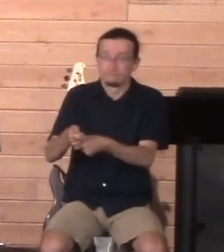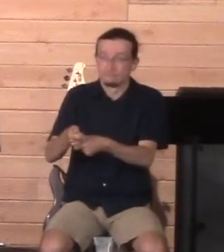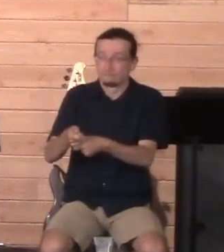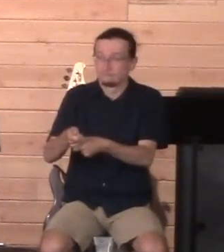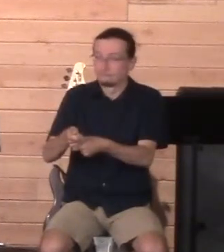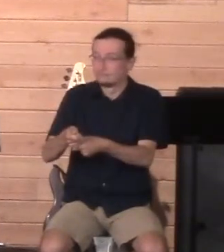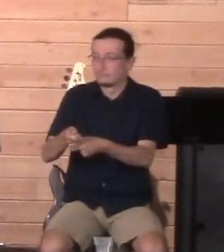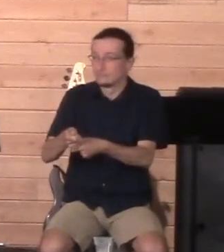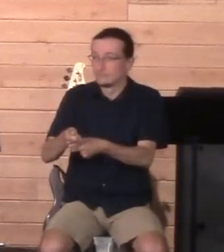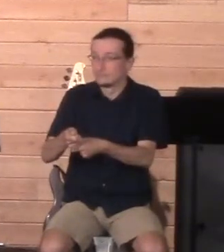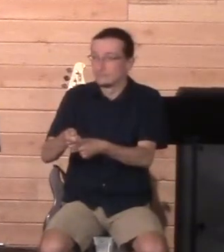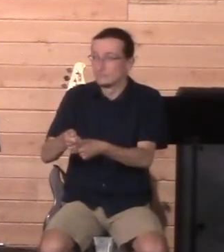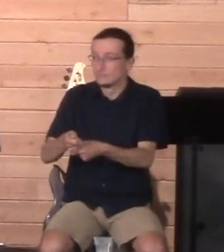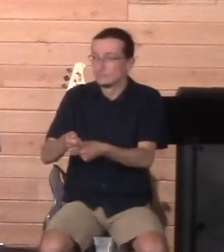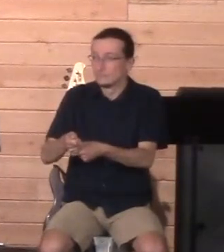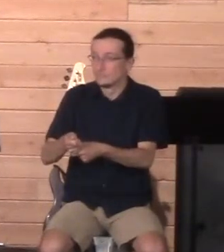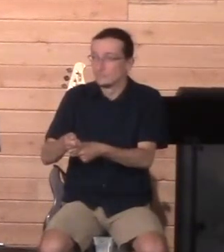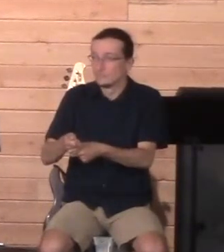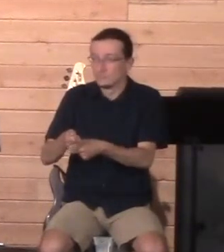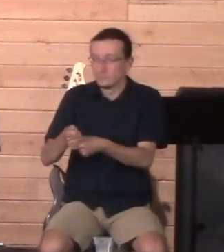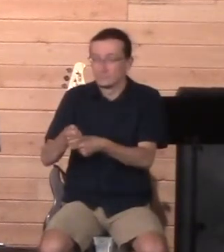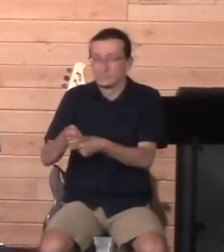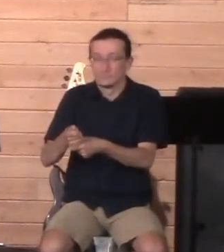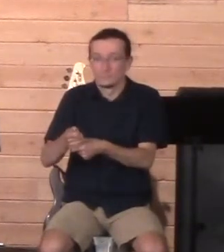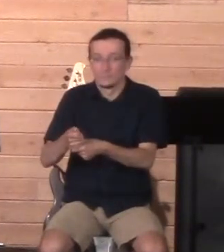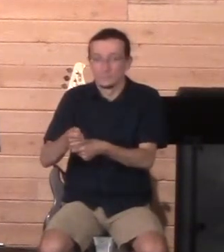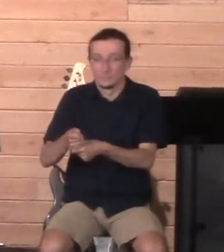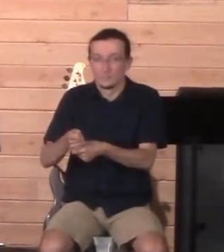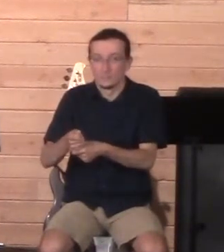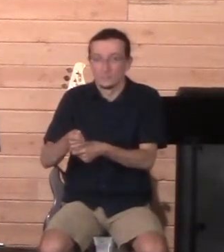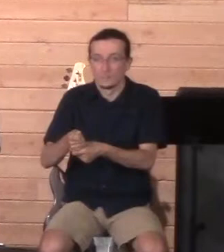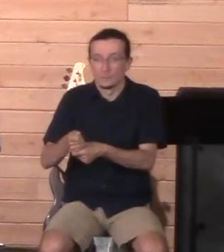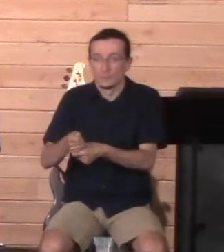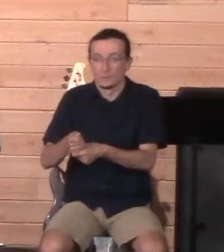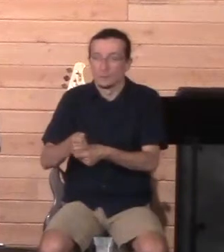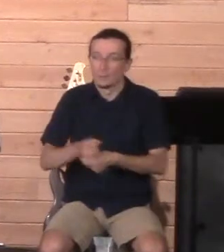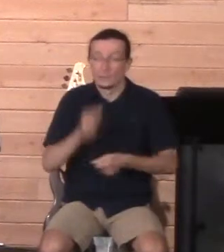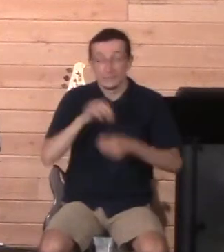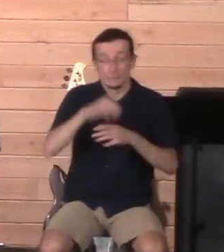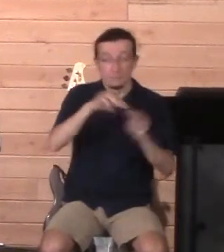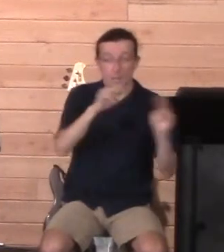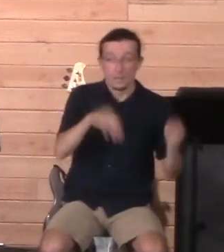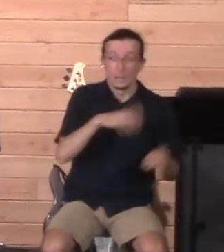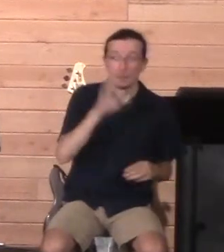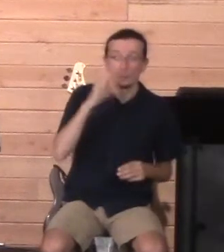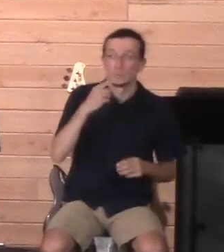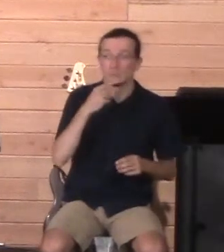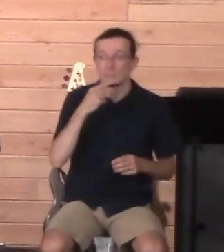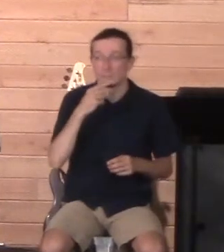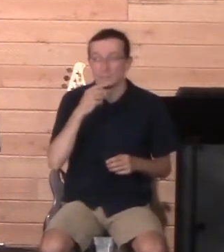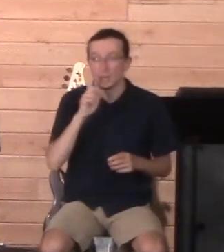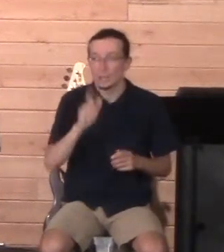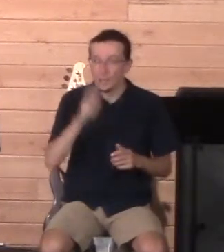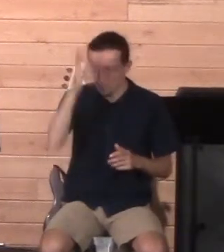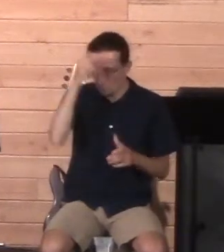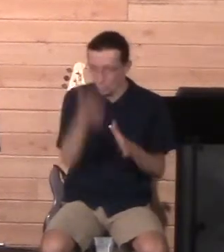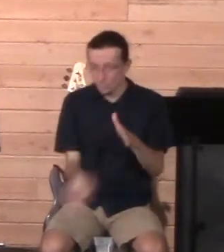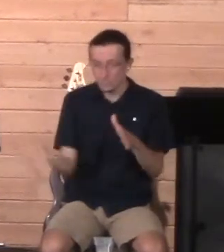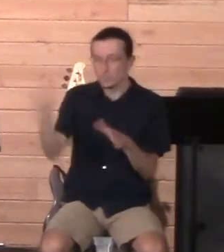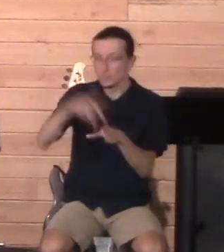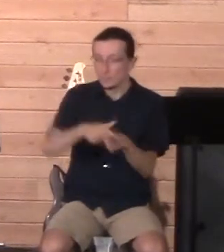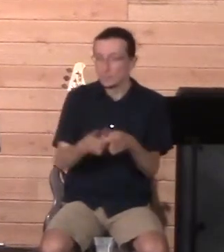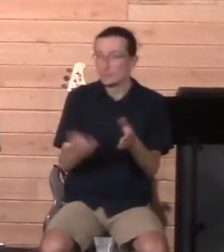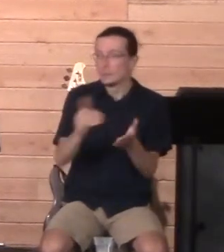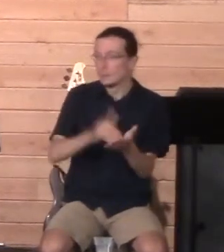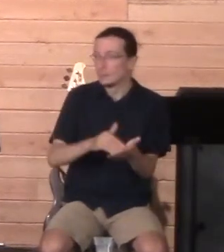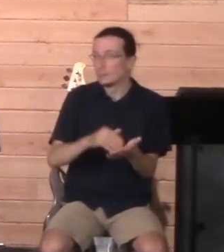going. You have to get back on that horse. They'll say that in Montana when you go there. Get back on that horse. That